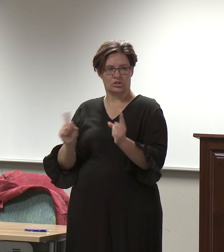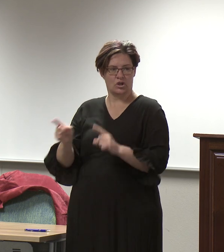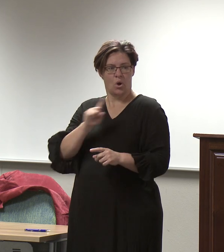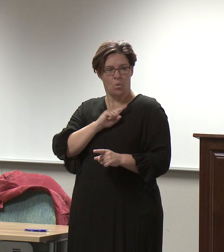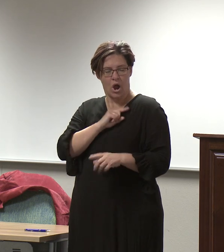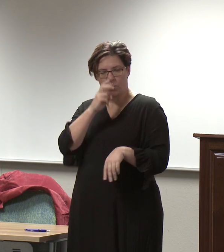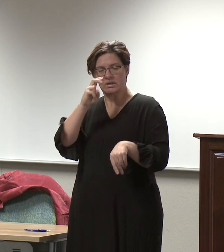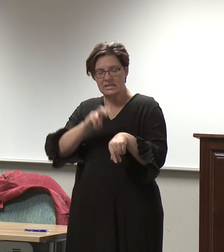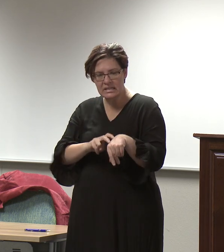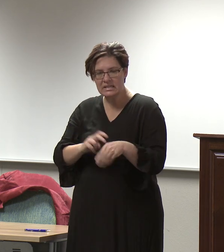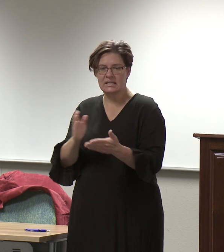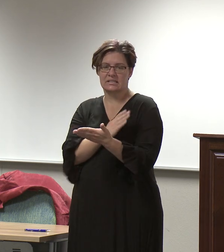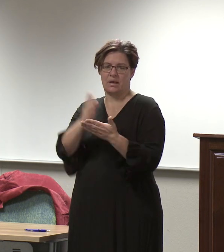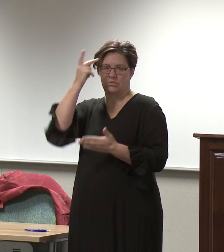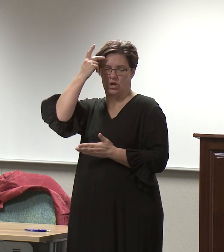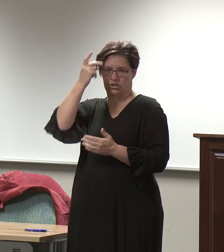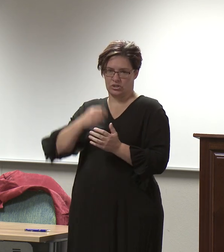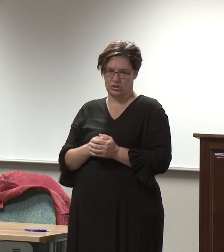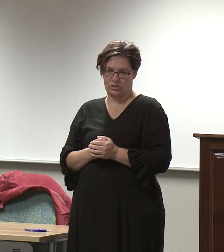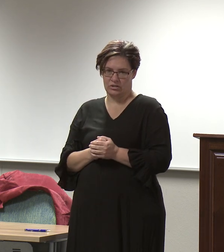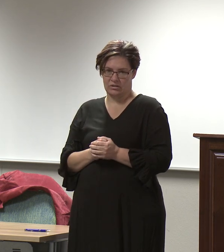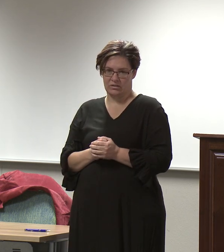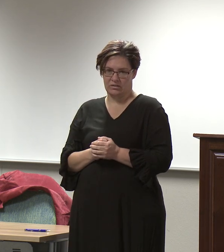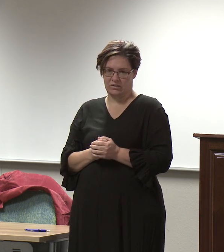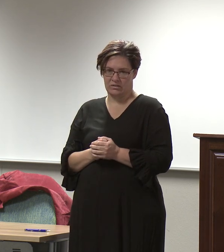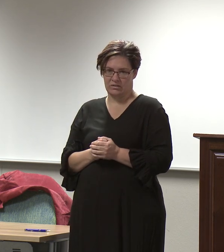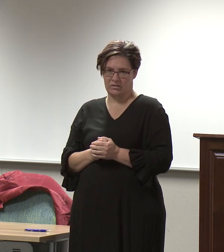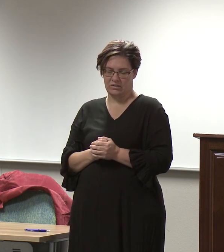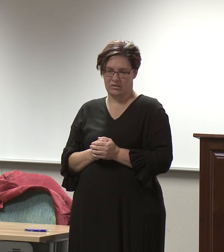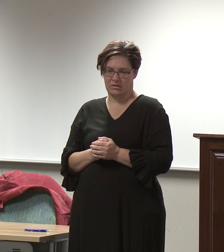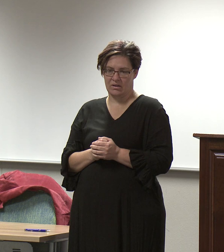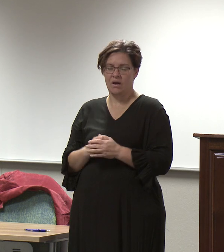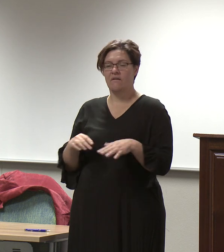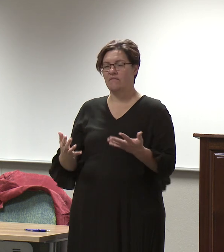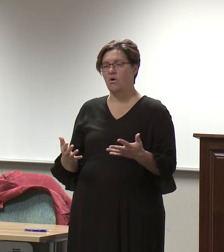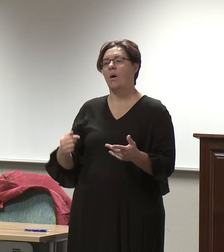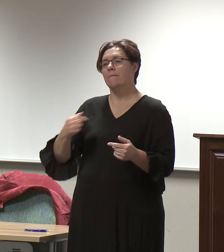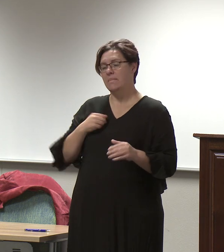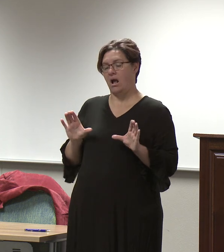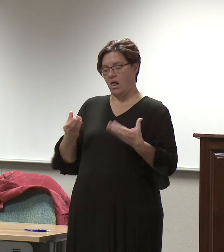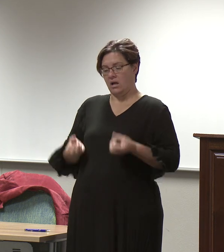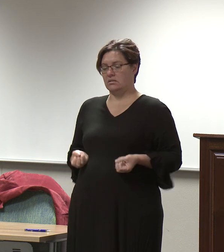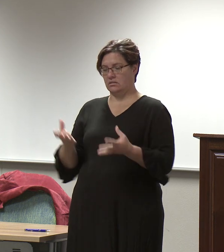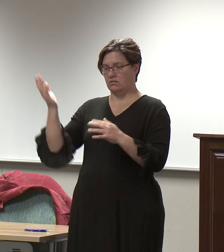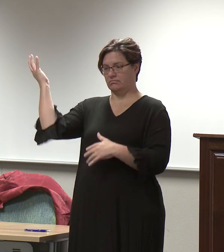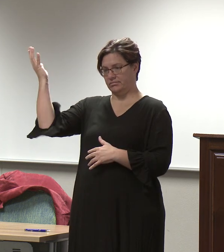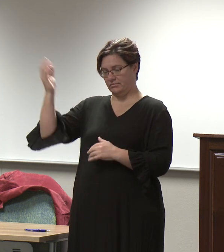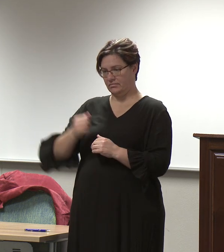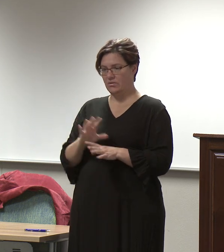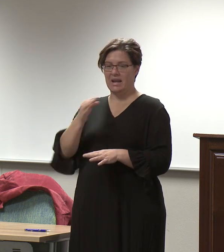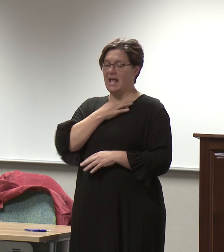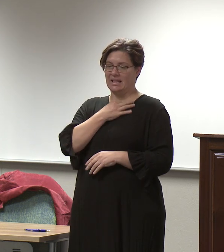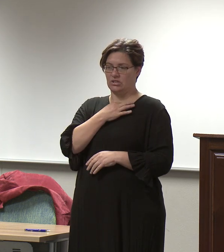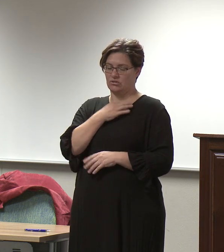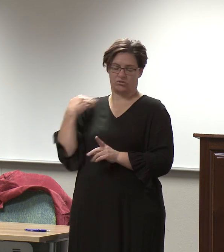things we need some knowledge, for other kinds of things we need other types of knowledge. For instance, I give my classes, and not in English